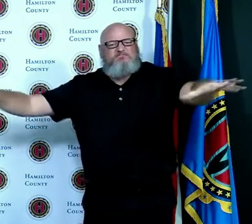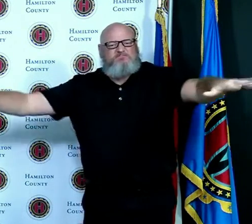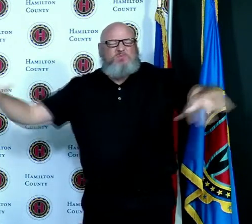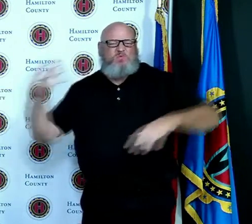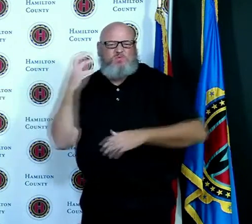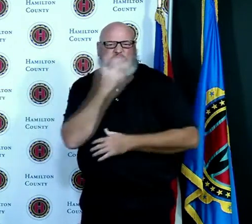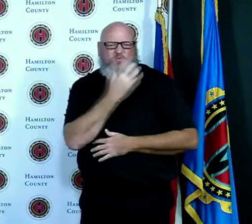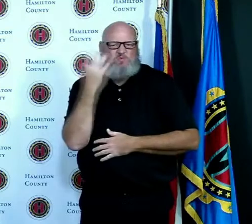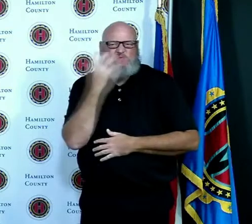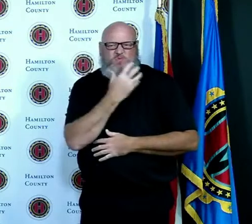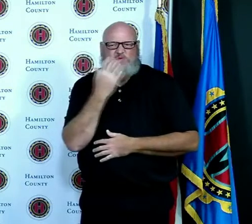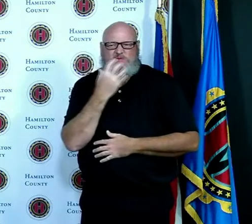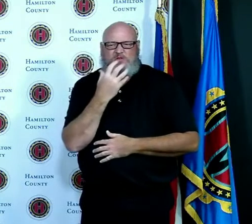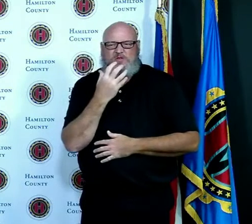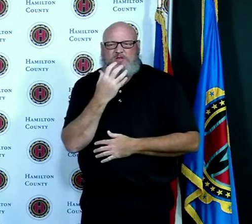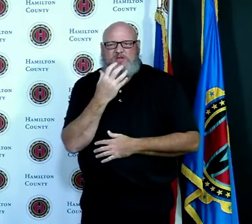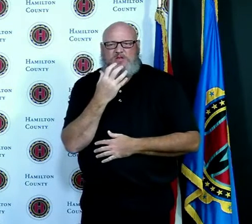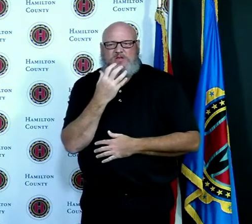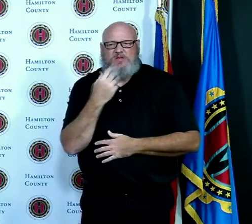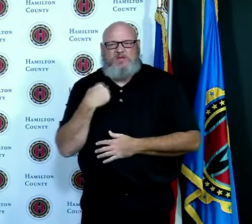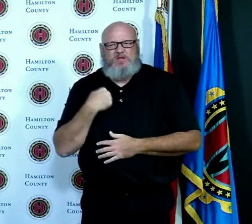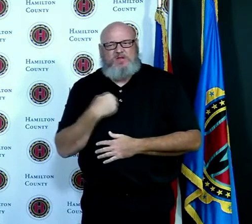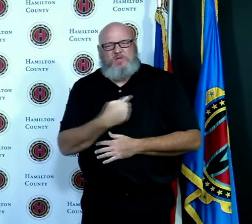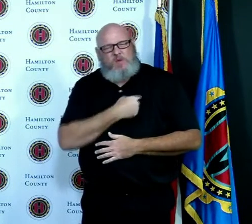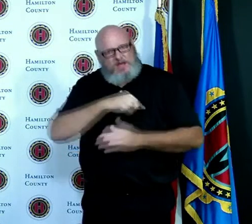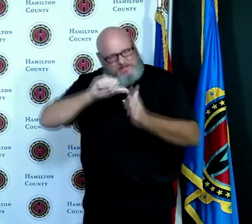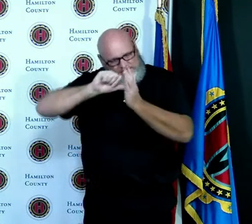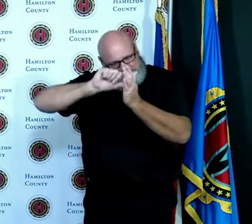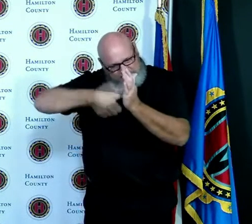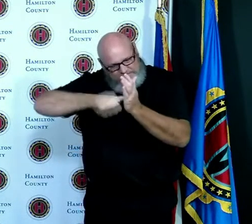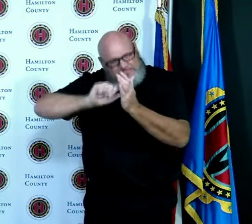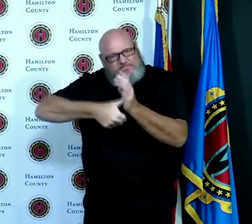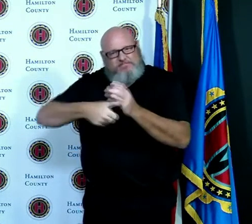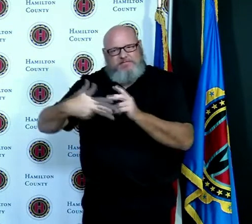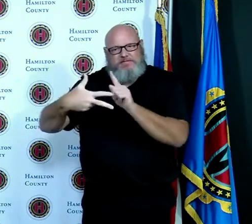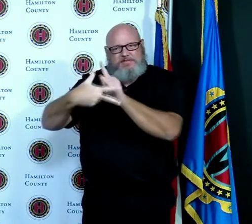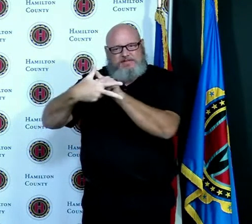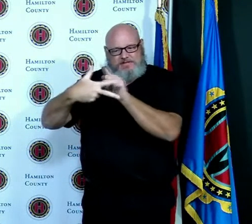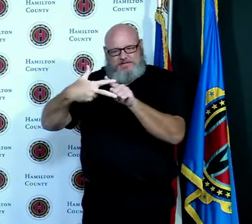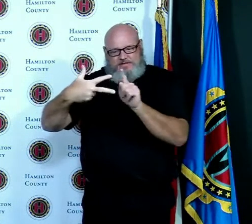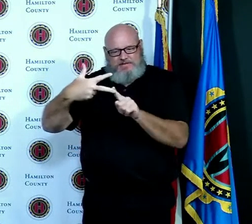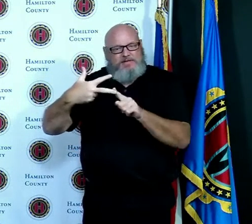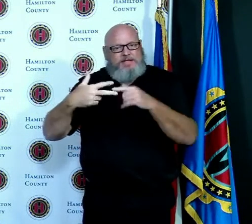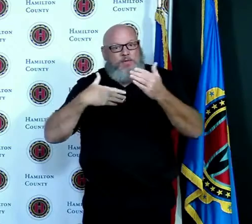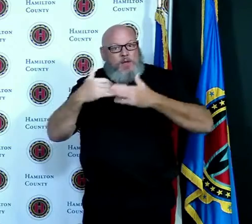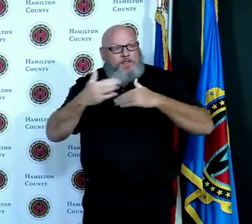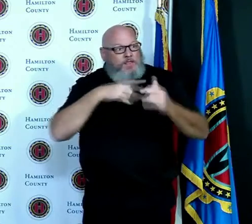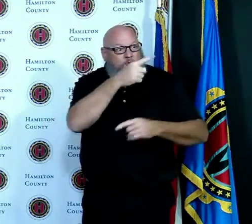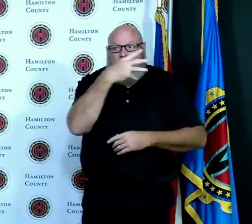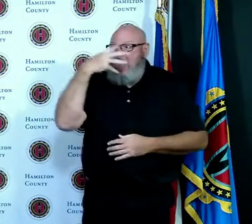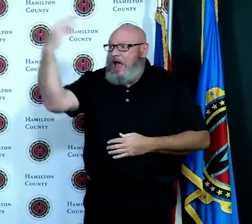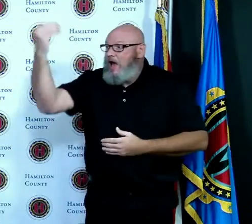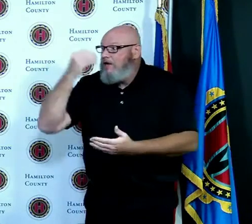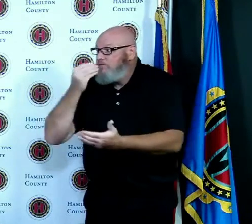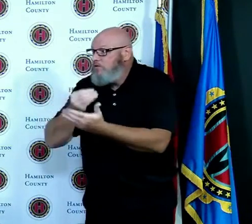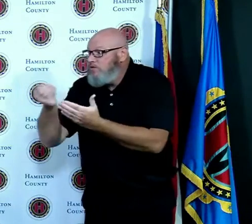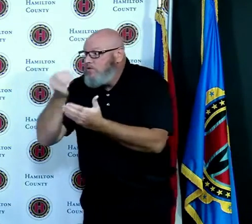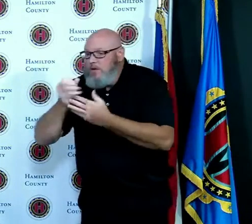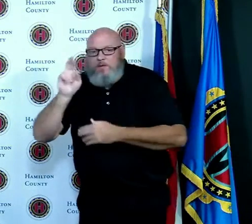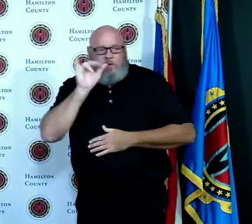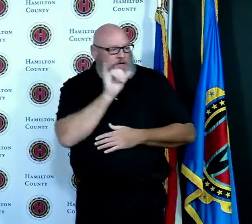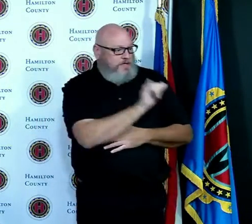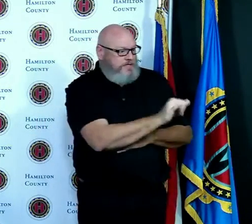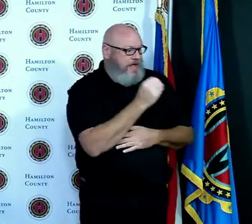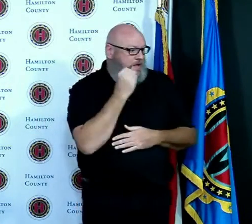don't. And we're going to have to make sacrifices both for ourselves and others to protect our safety and the safety of